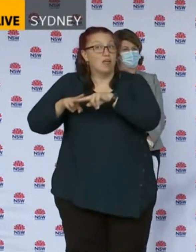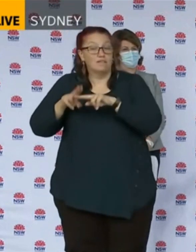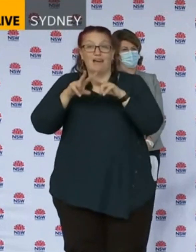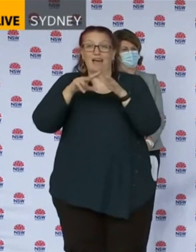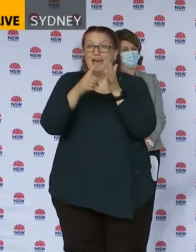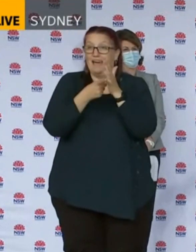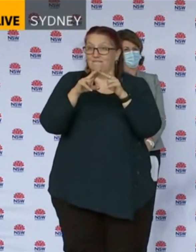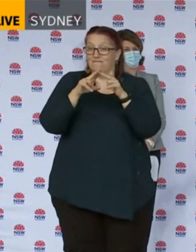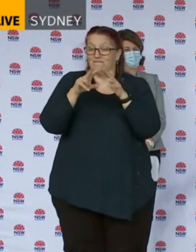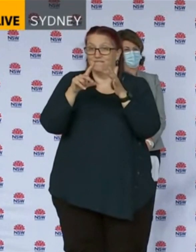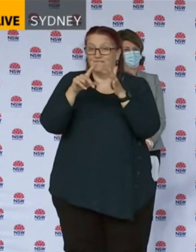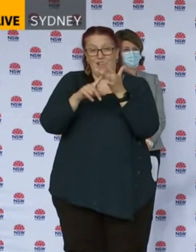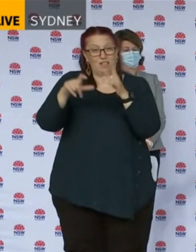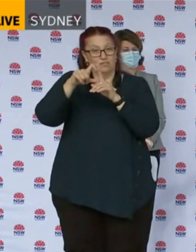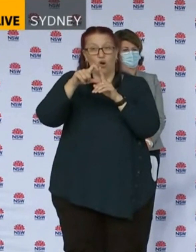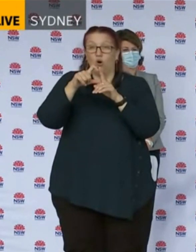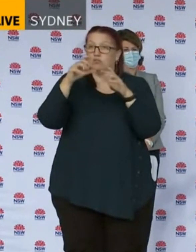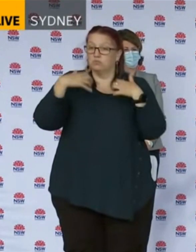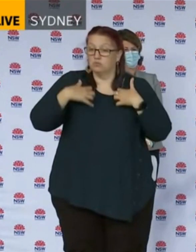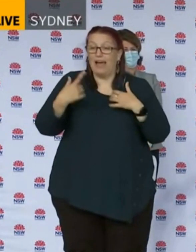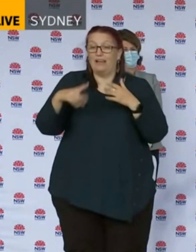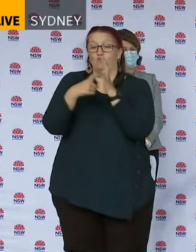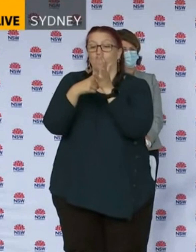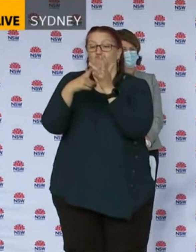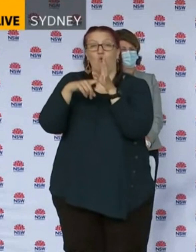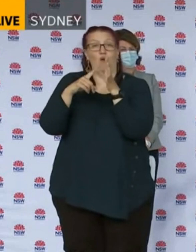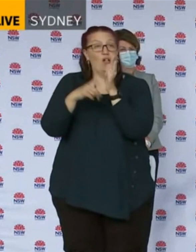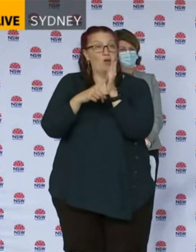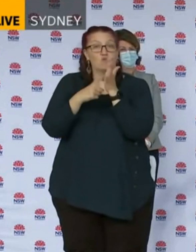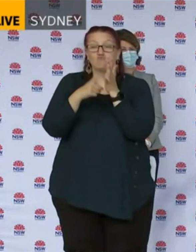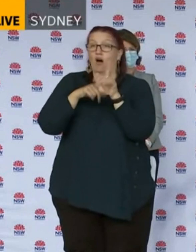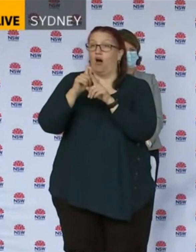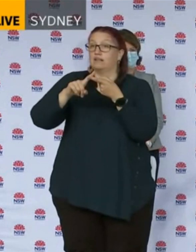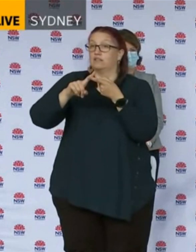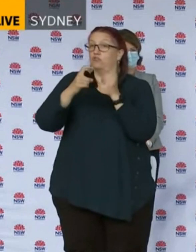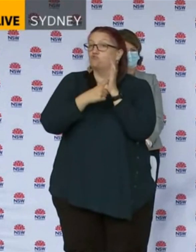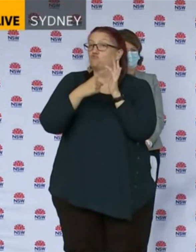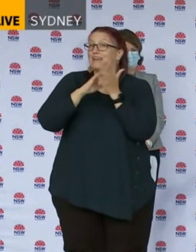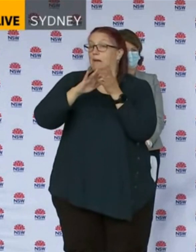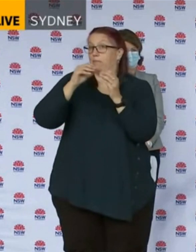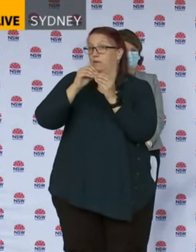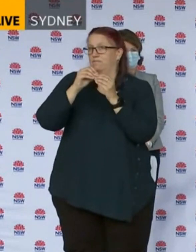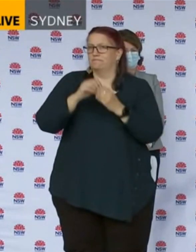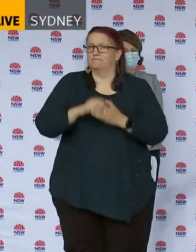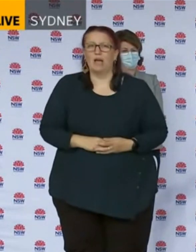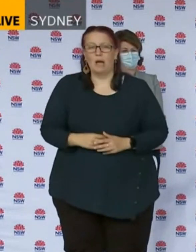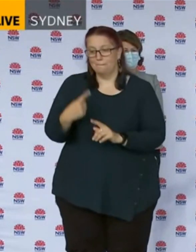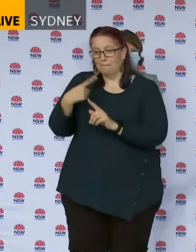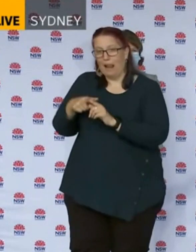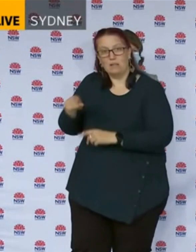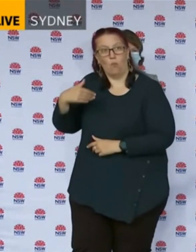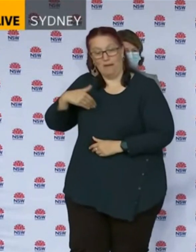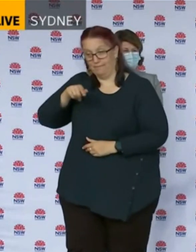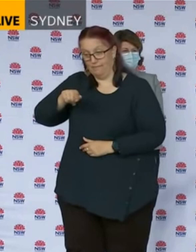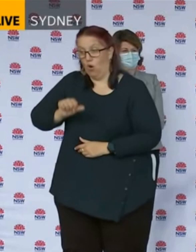Ryde Rehabilitation Hospital. We also know that one of her other contacts works at an aged care